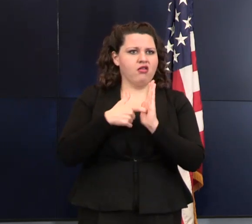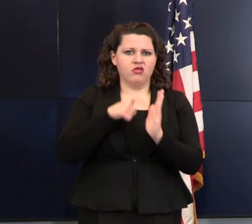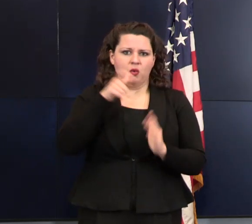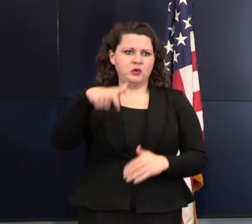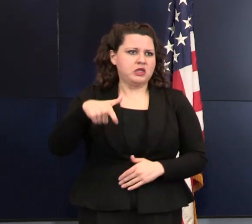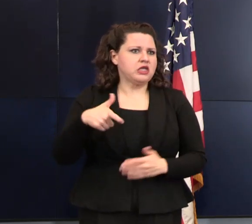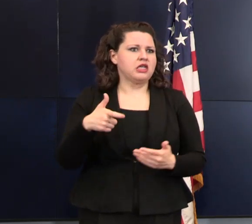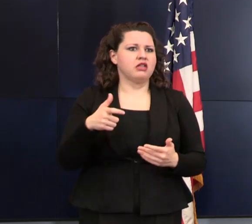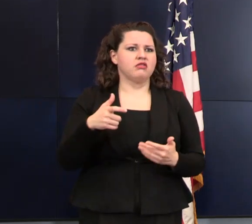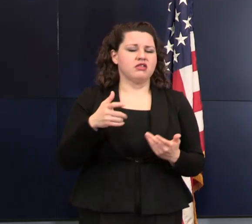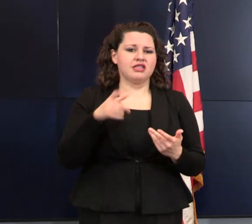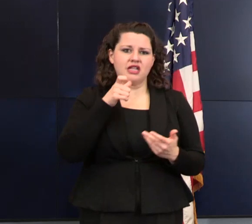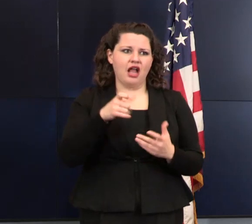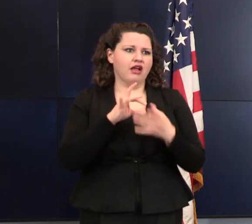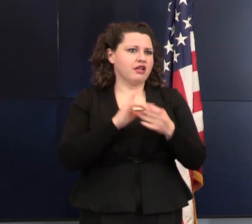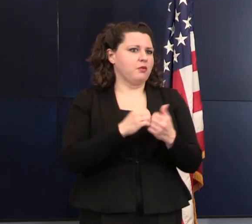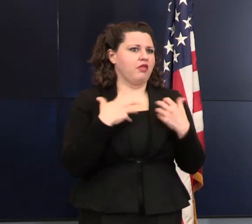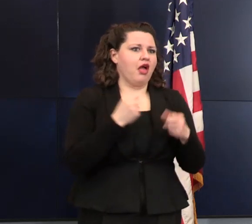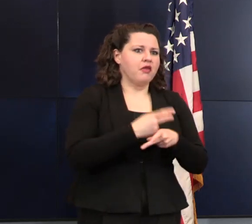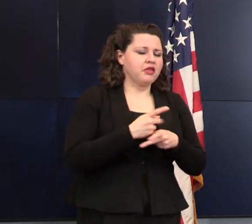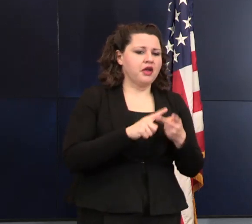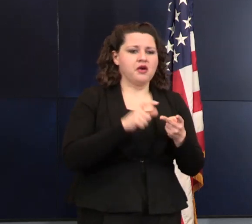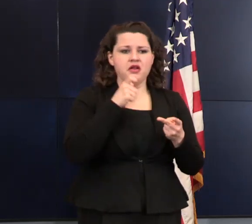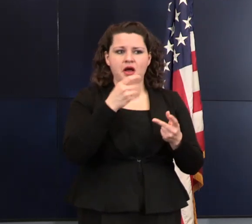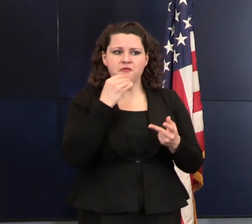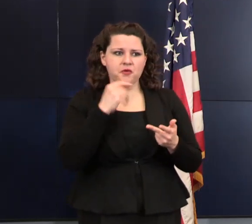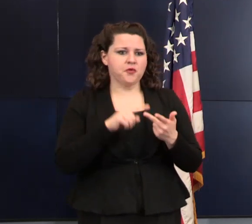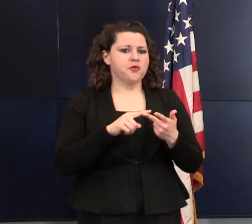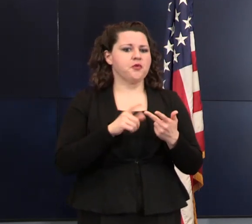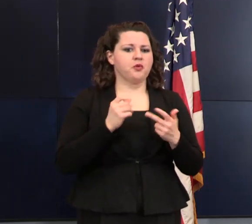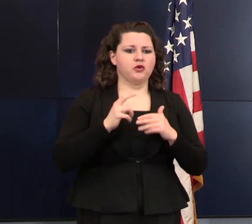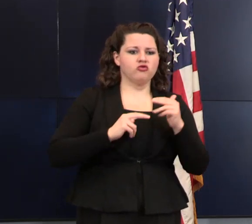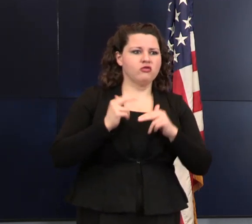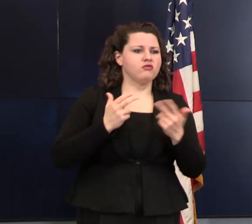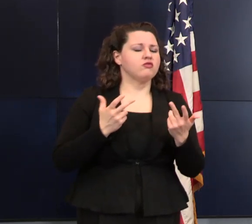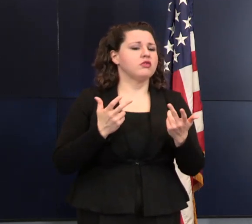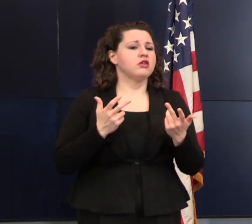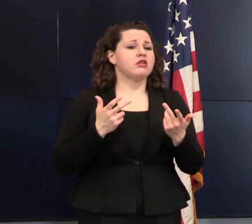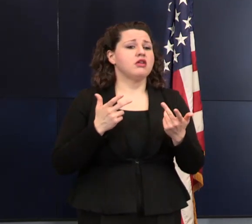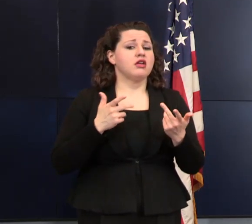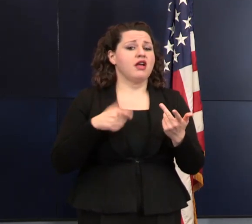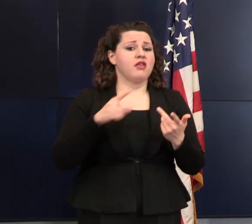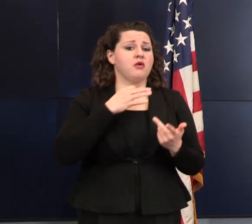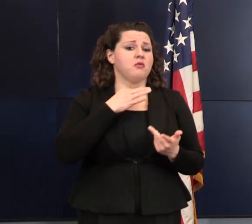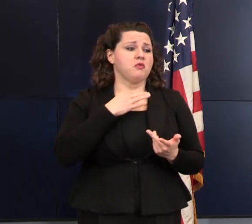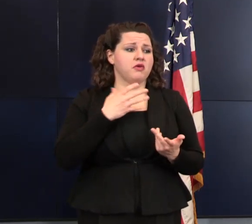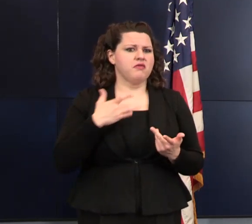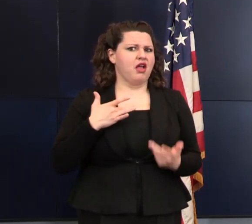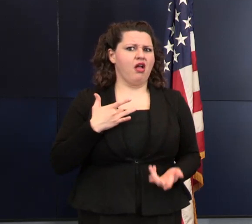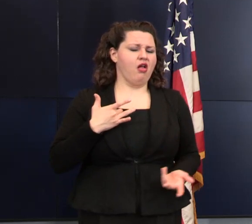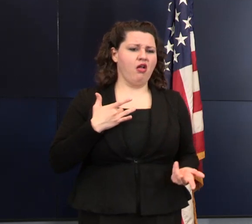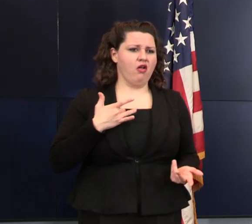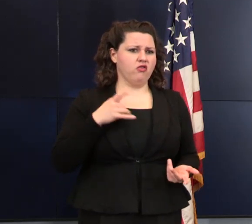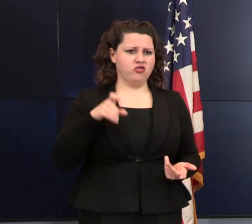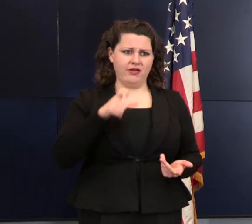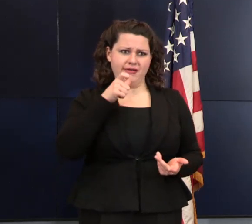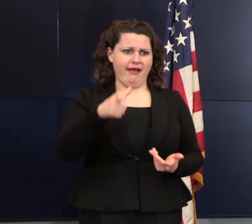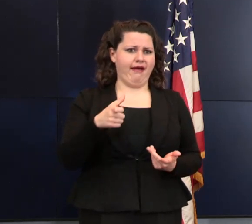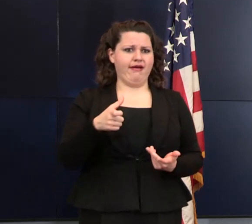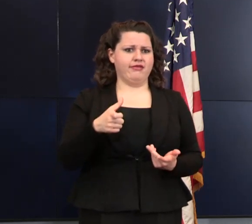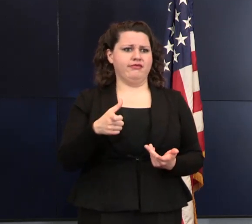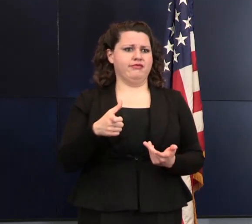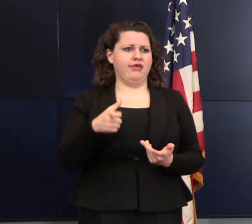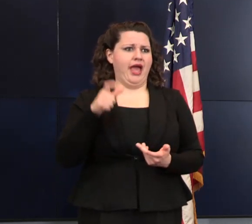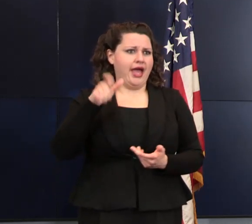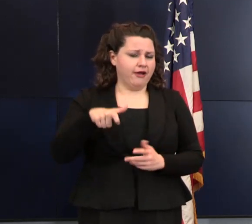non-healthcare manufacturing or non-food production or construction, and wondering they feel their jobs should not be essential or that